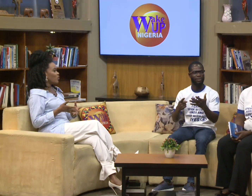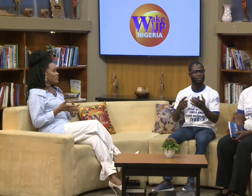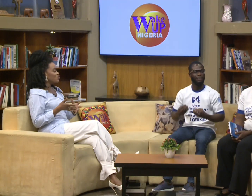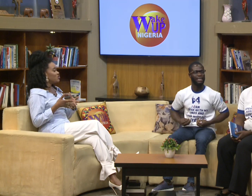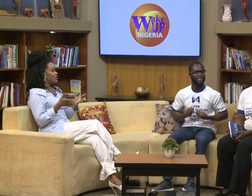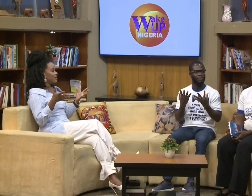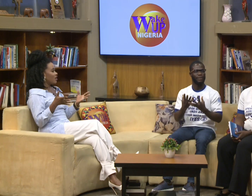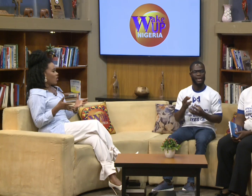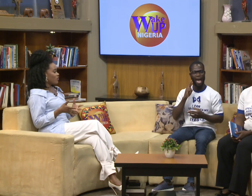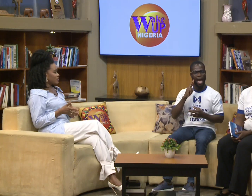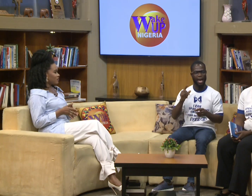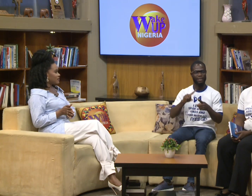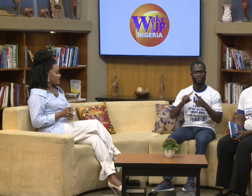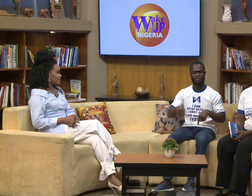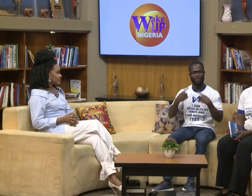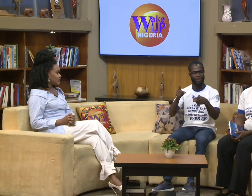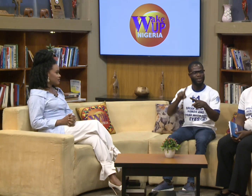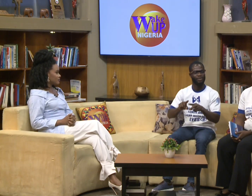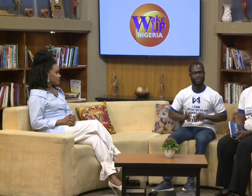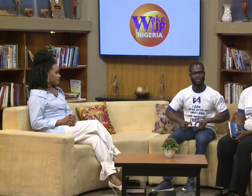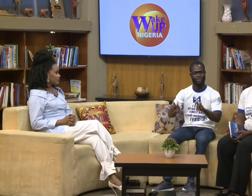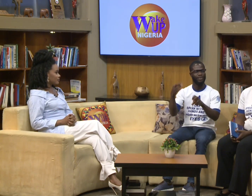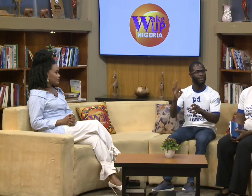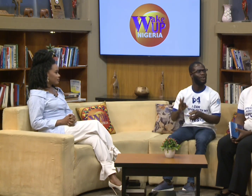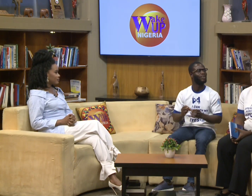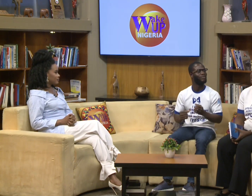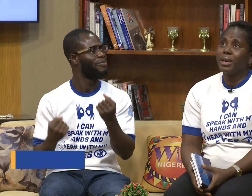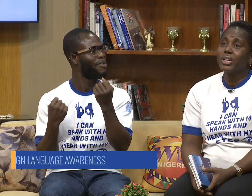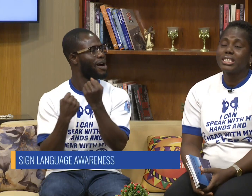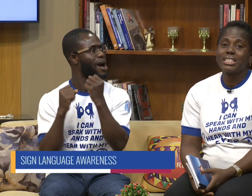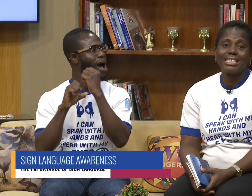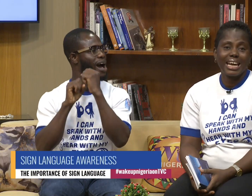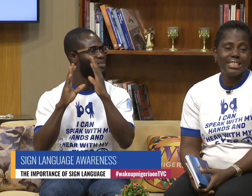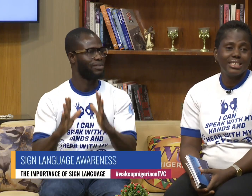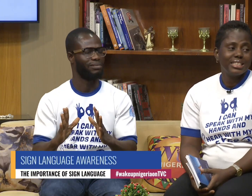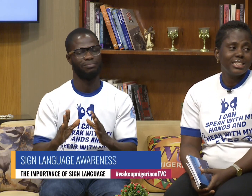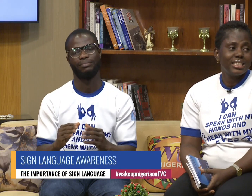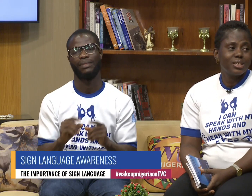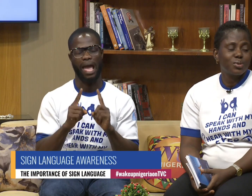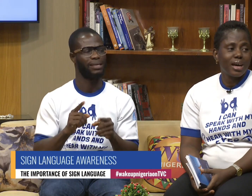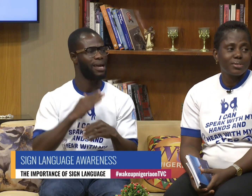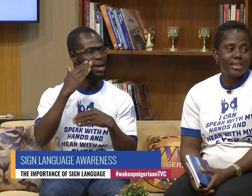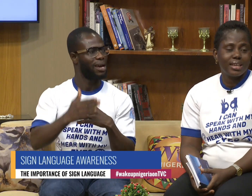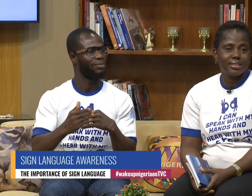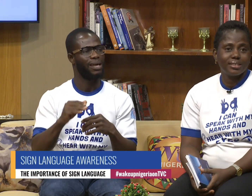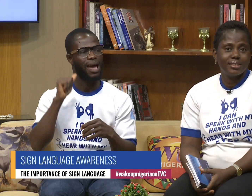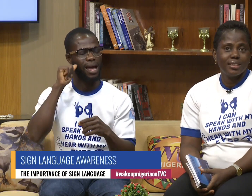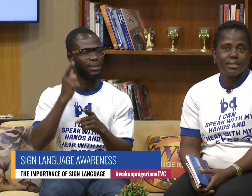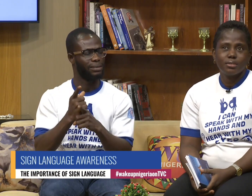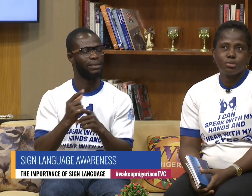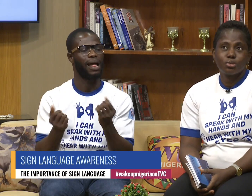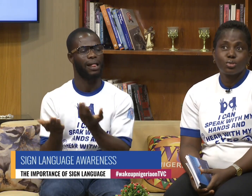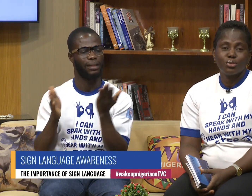go on this journey of selfless service. It was after my younger sister died in